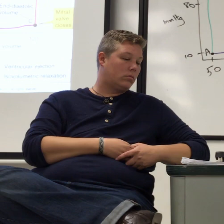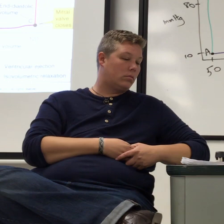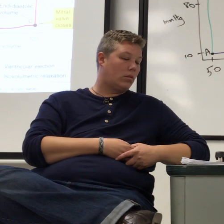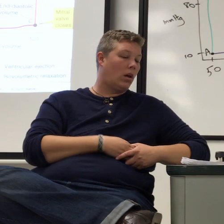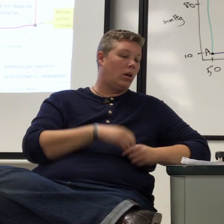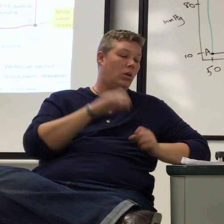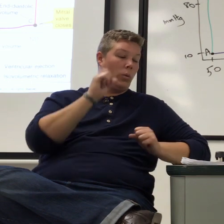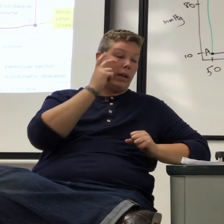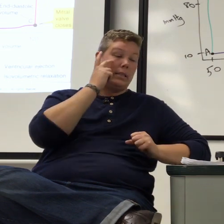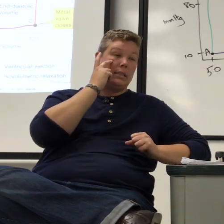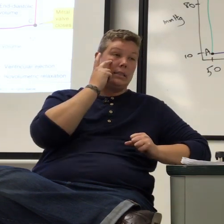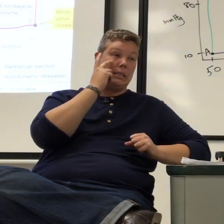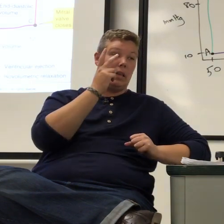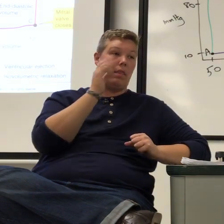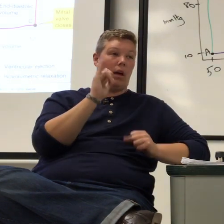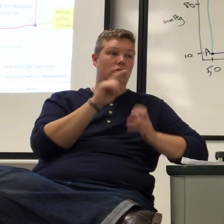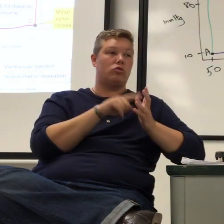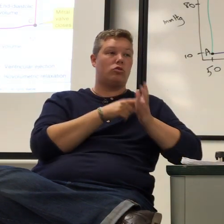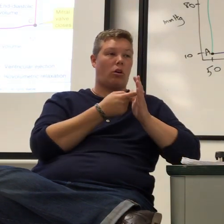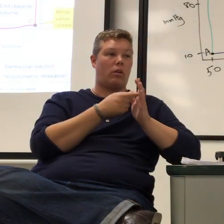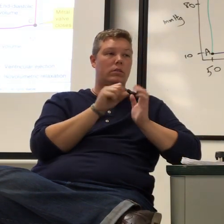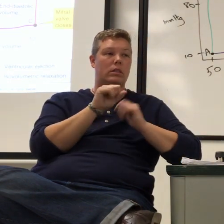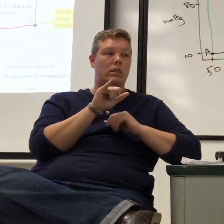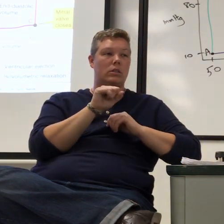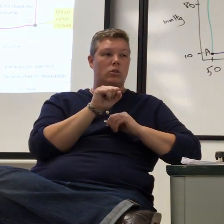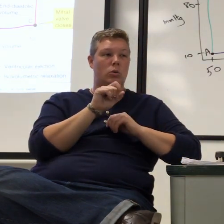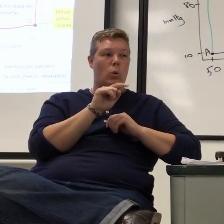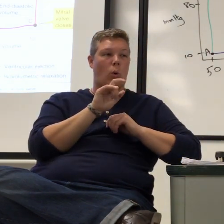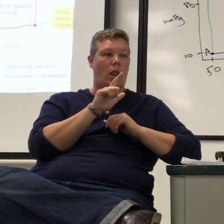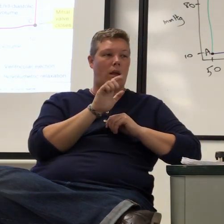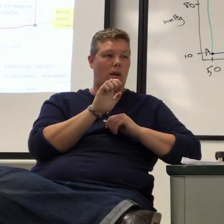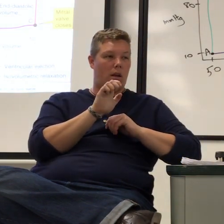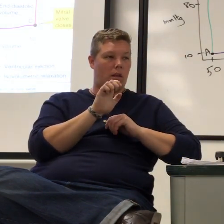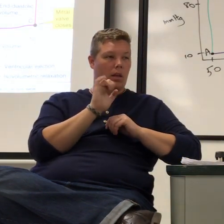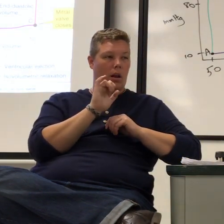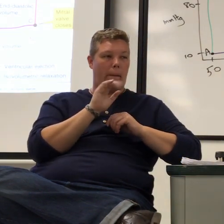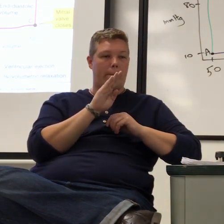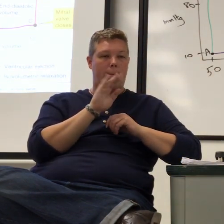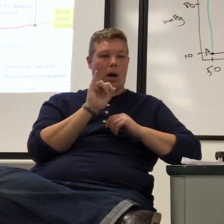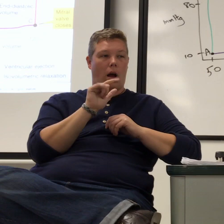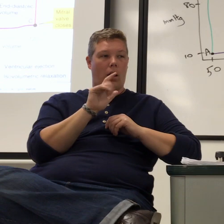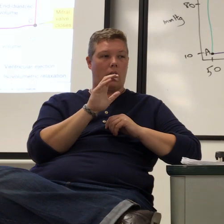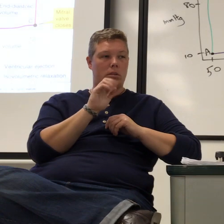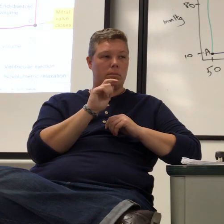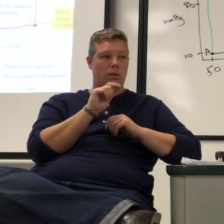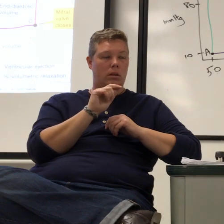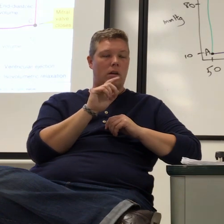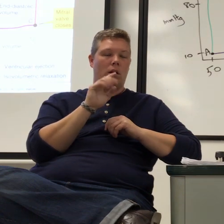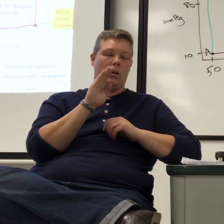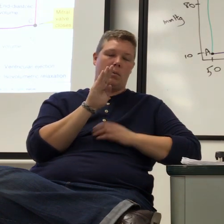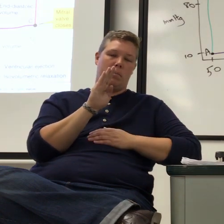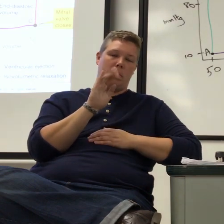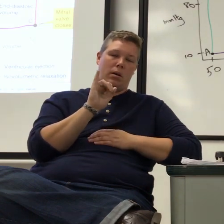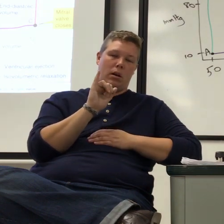you get to C, that's the start of systole. That's when that bicuspid valve closes and makes the lub sound.